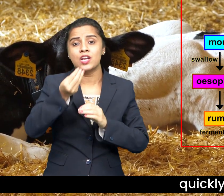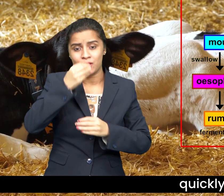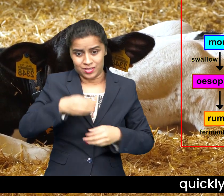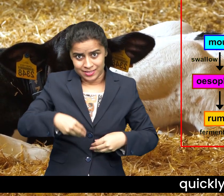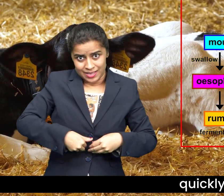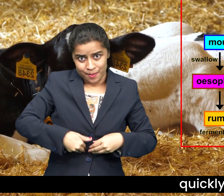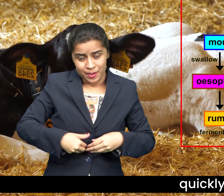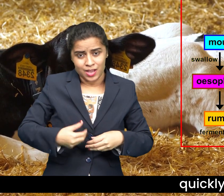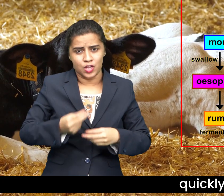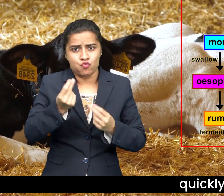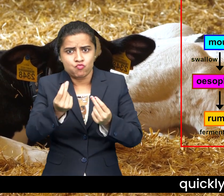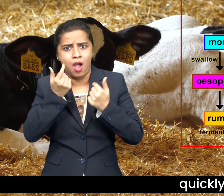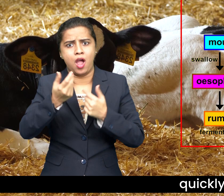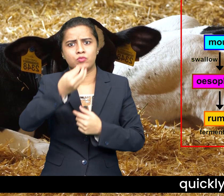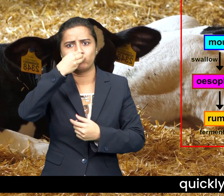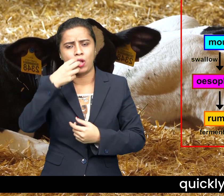food.